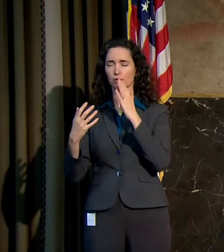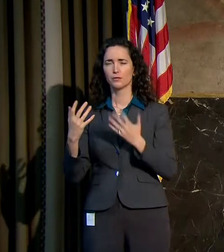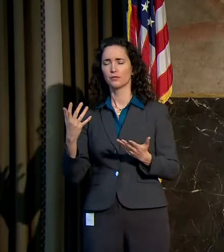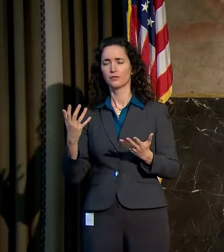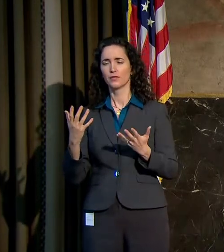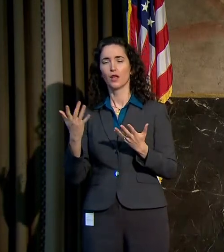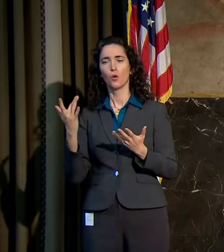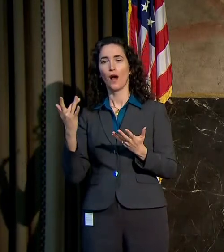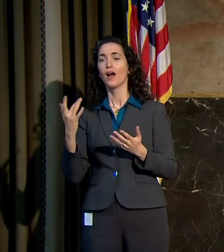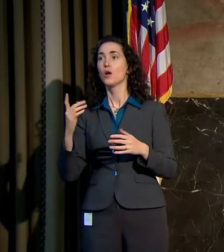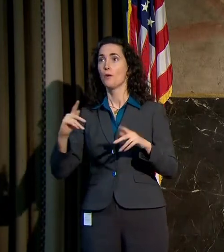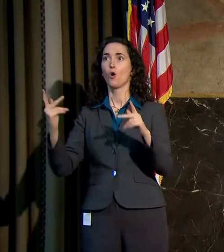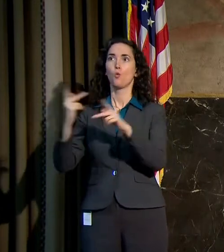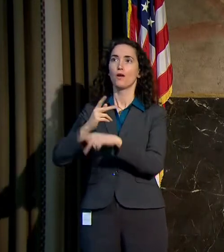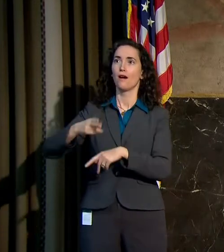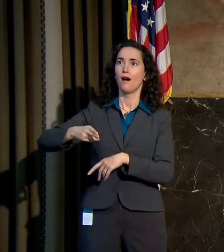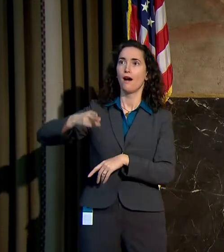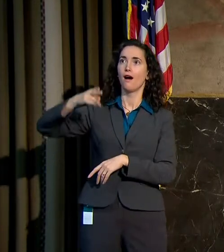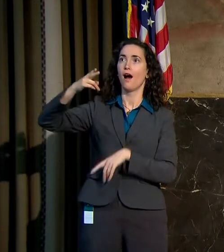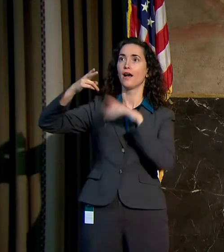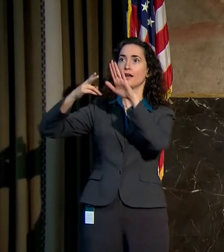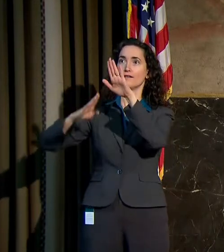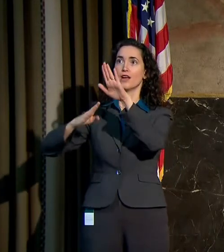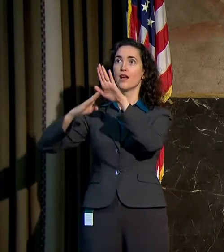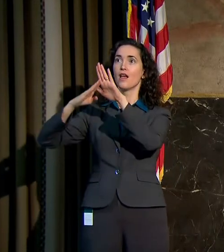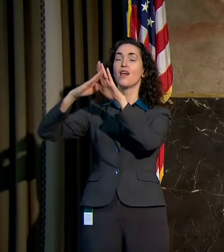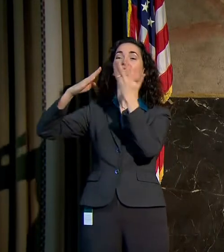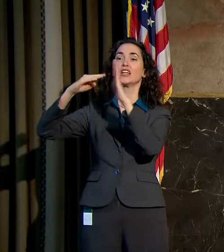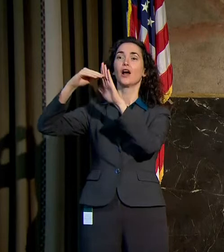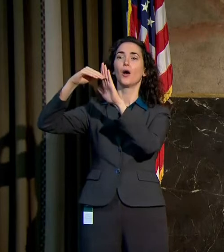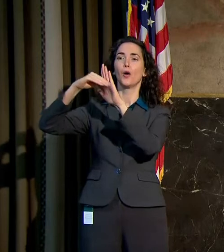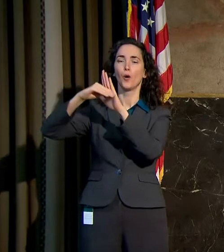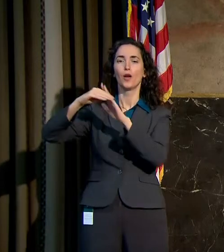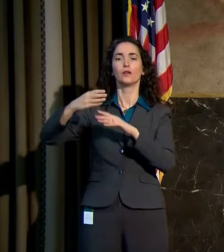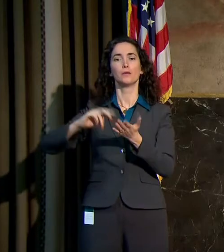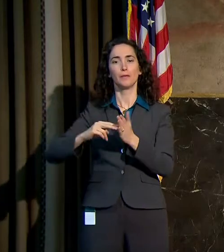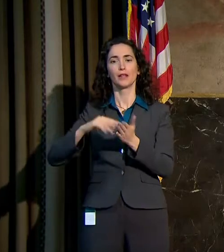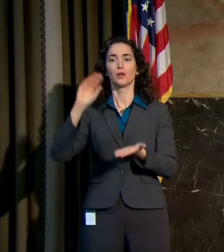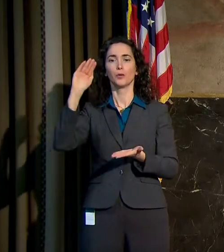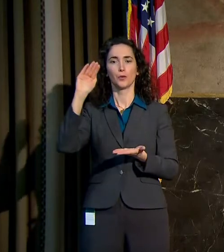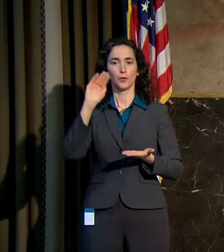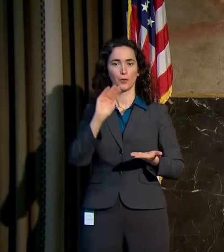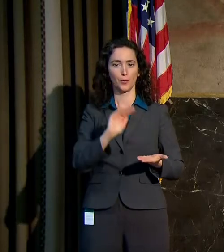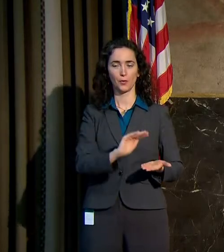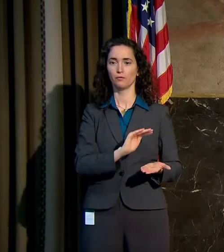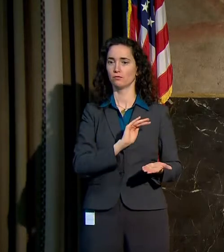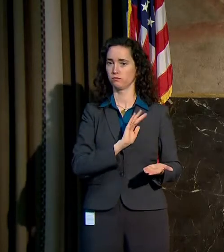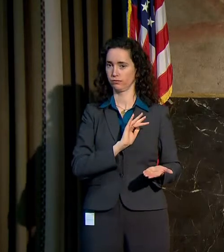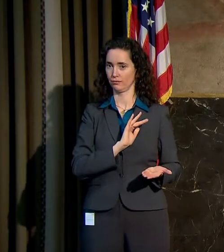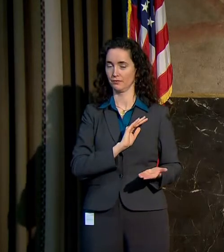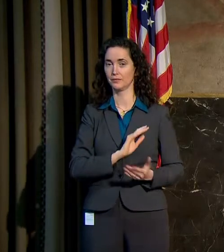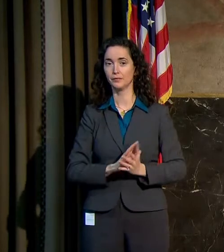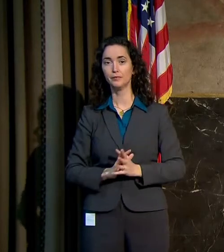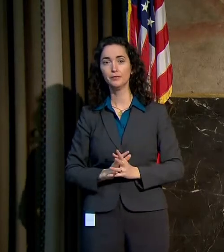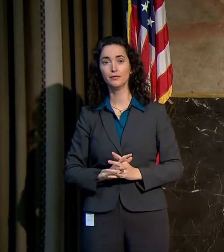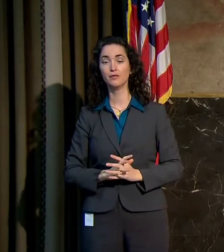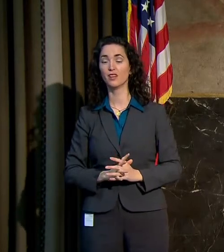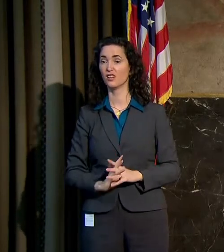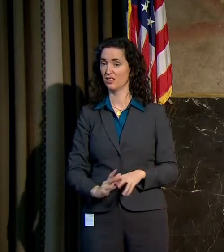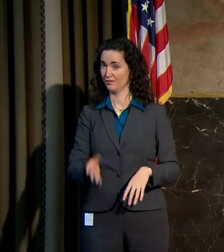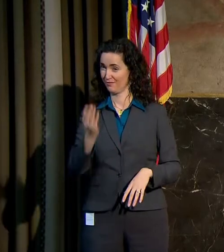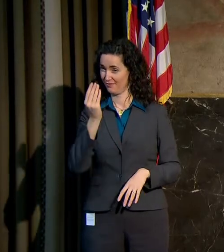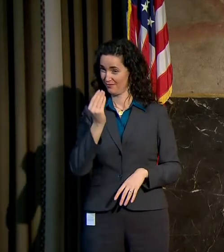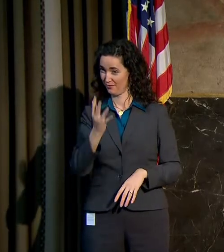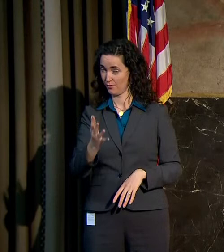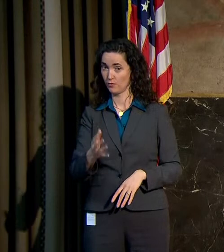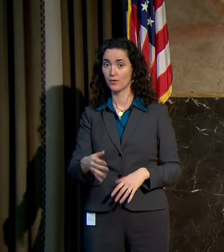actually reach the peak with respect to this particular surge. But I can tell you that right now